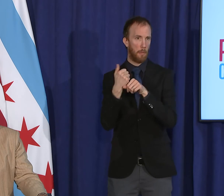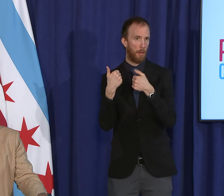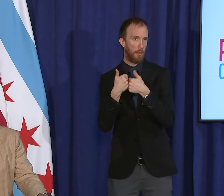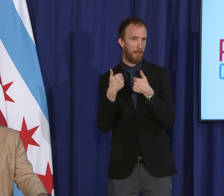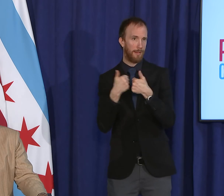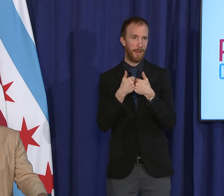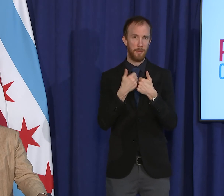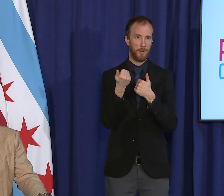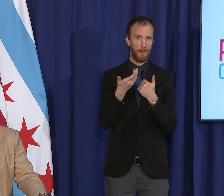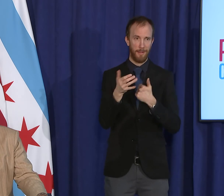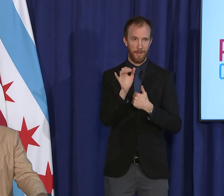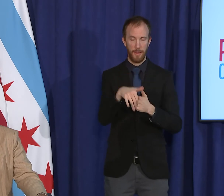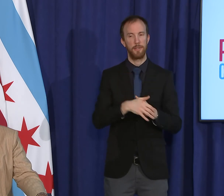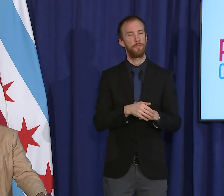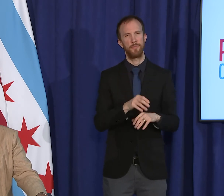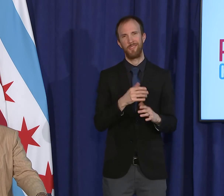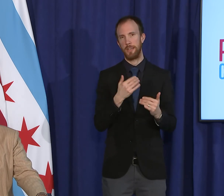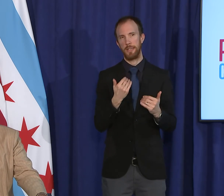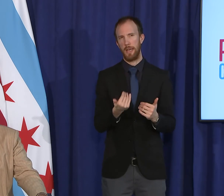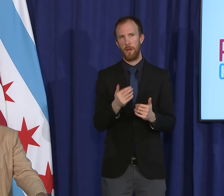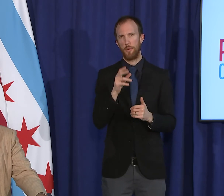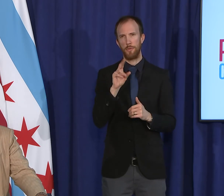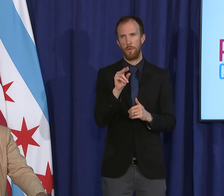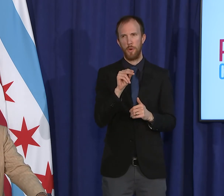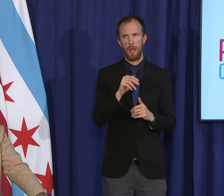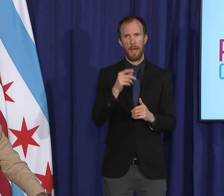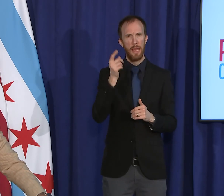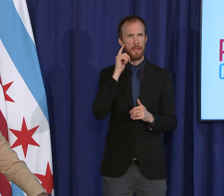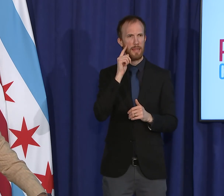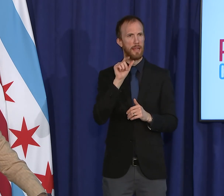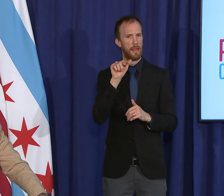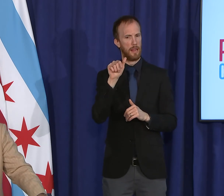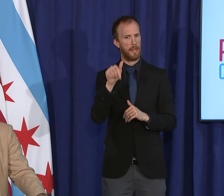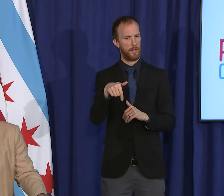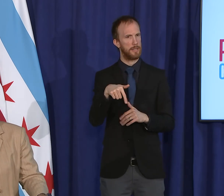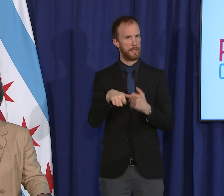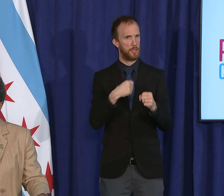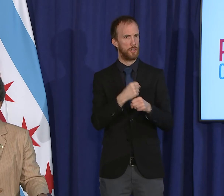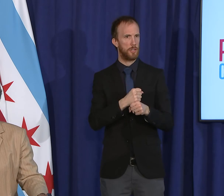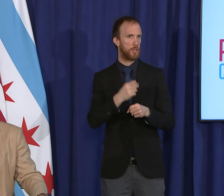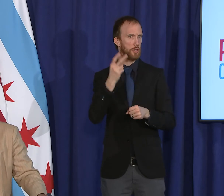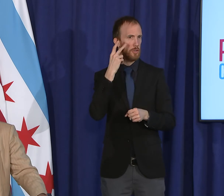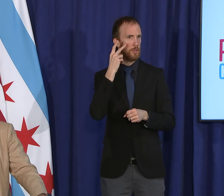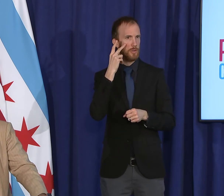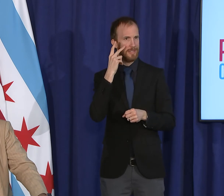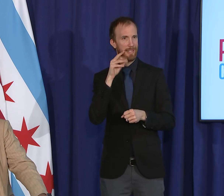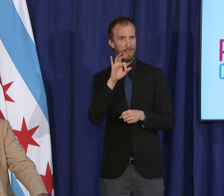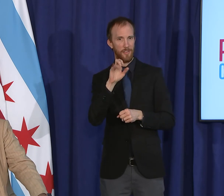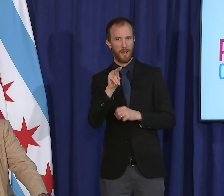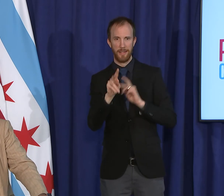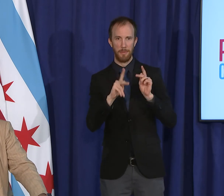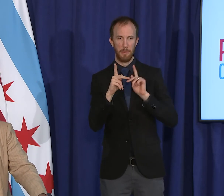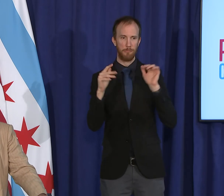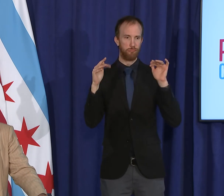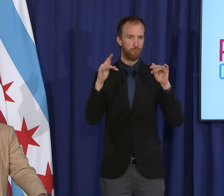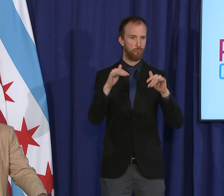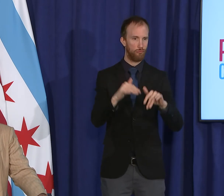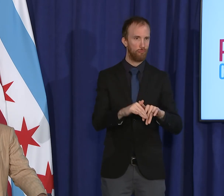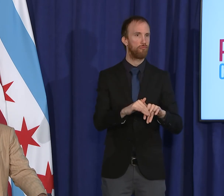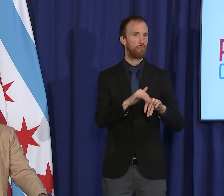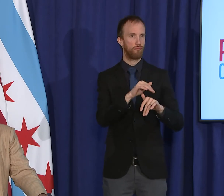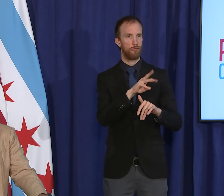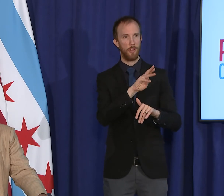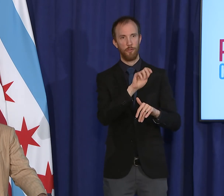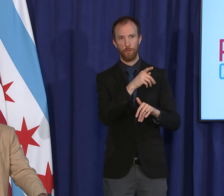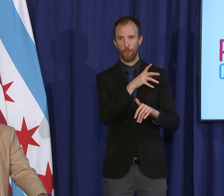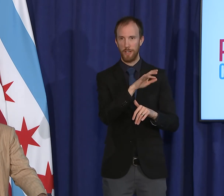think there will be a point sometime this season where you'll see fans in the stands at both Wrigley and Guaranteed Rate Field,